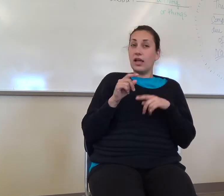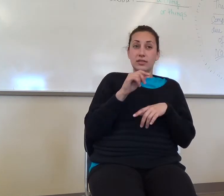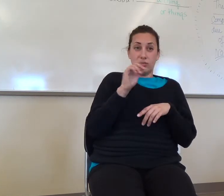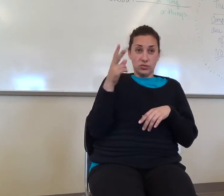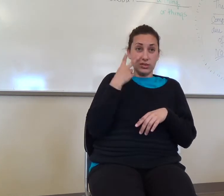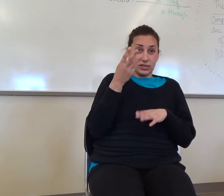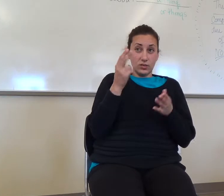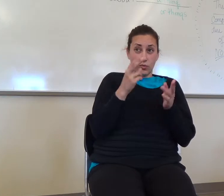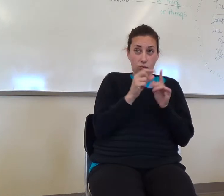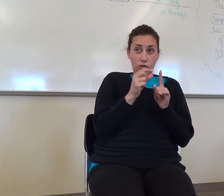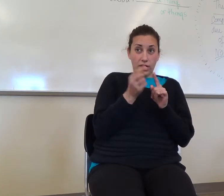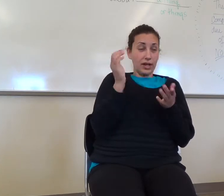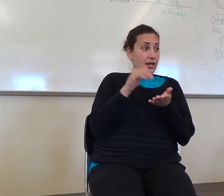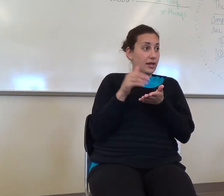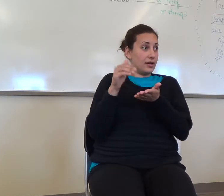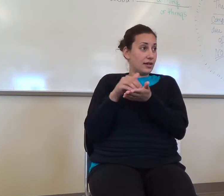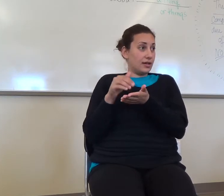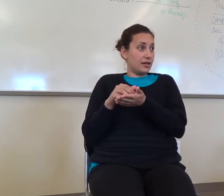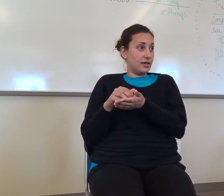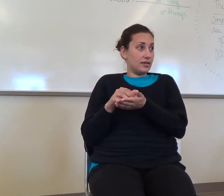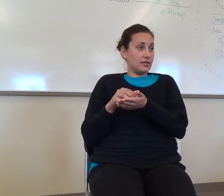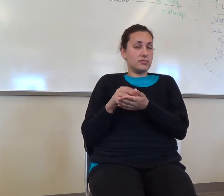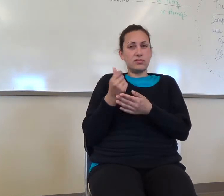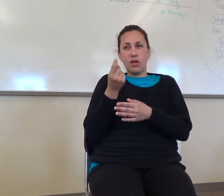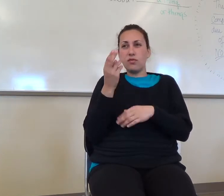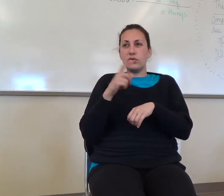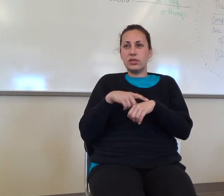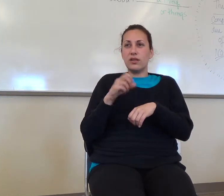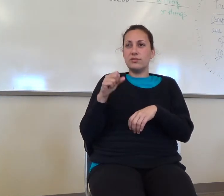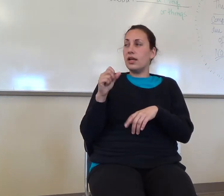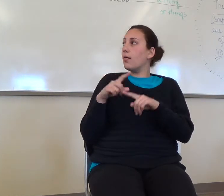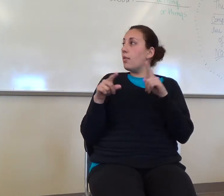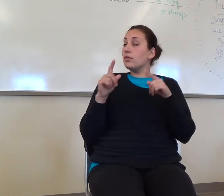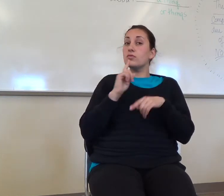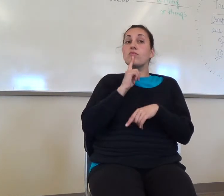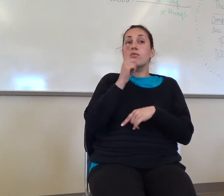No. So this is really about what?